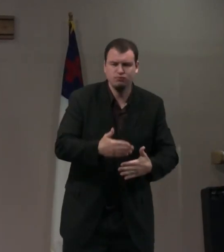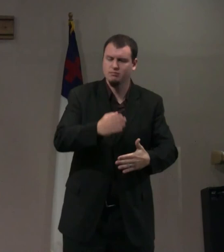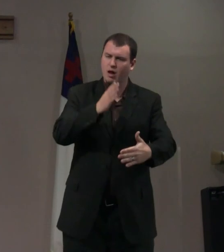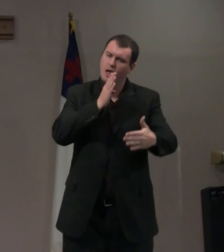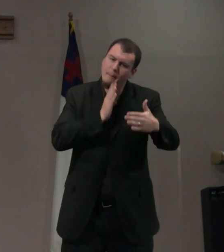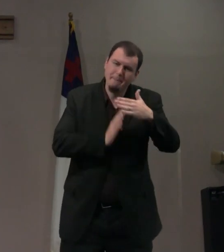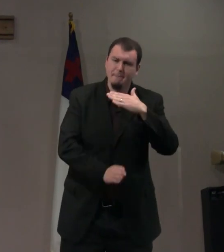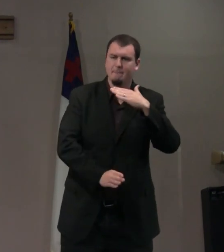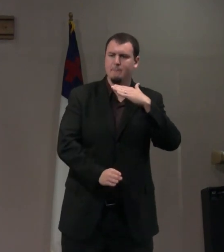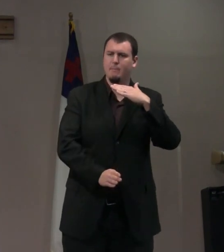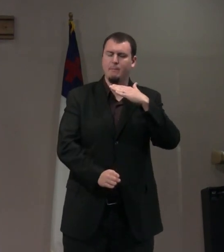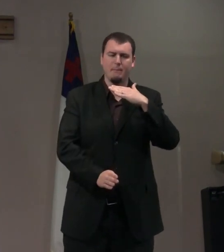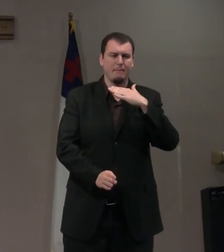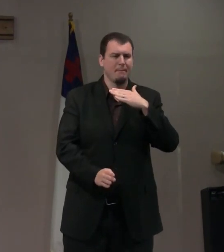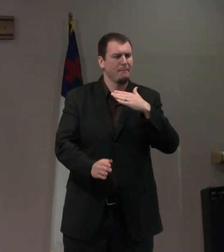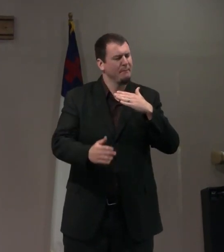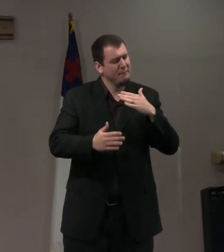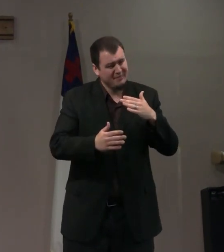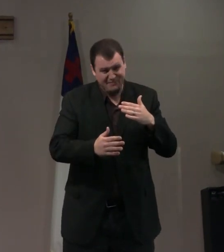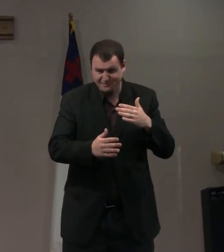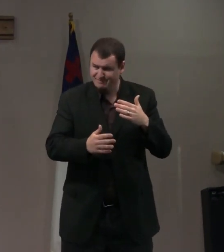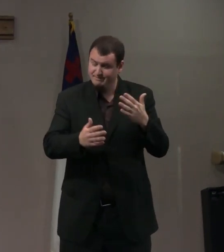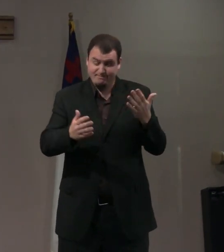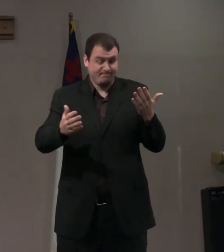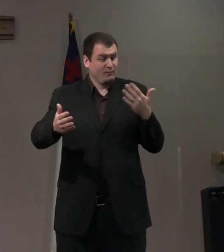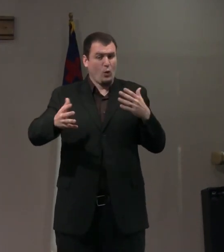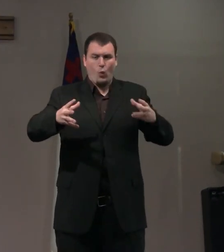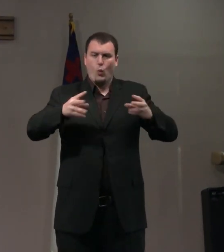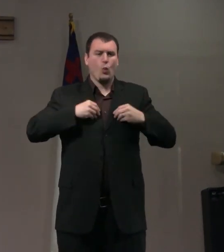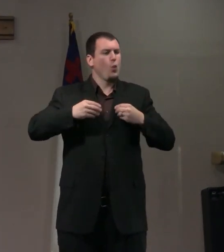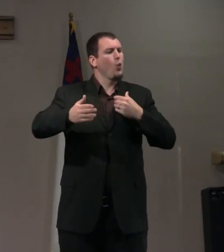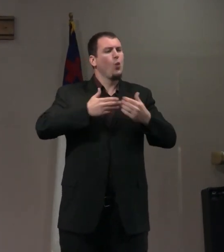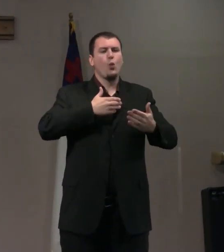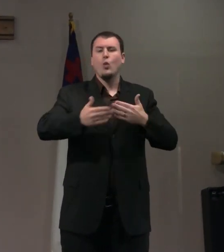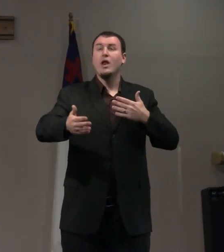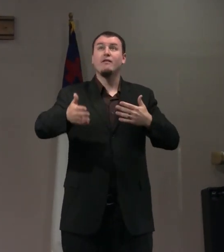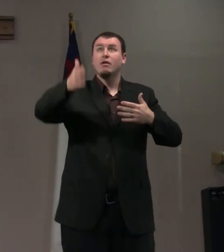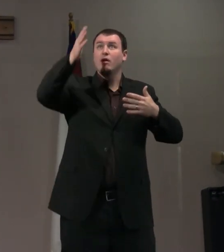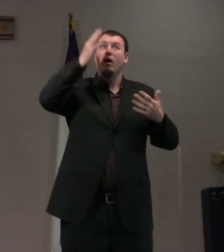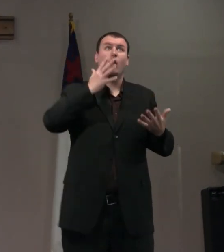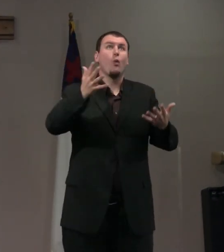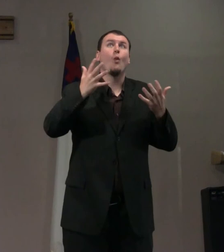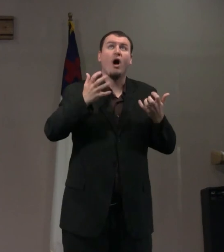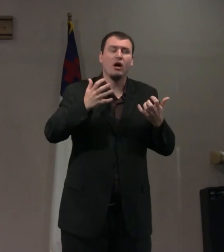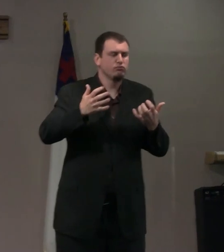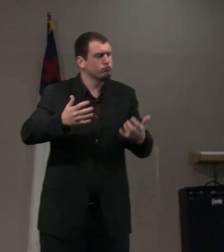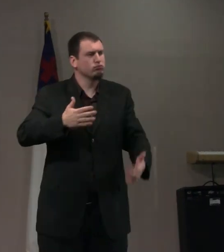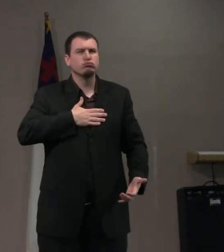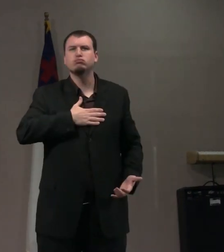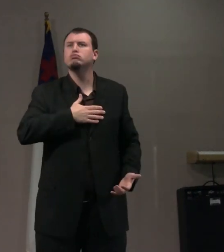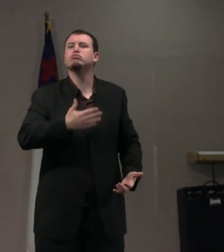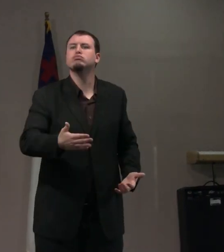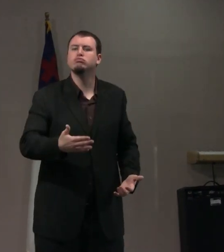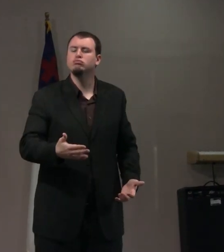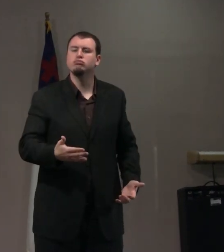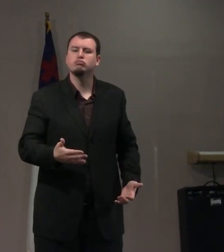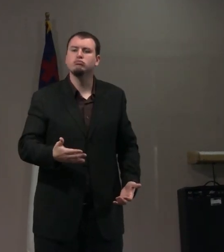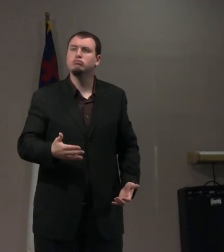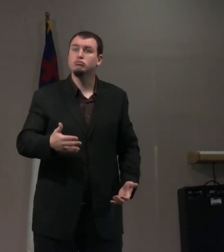to be willing to humble yourself. Accept whatever God wants.